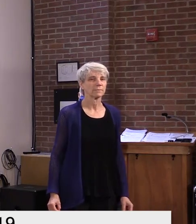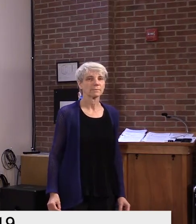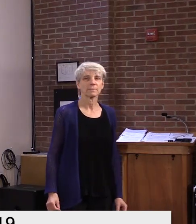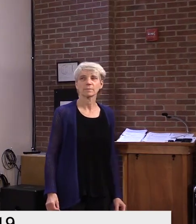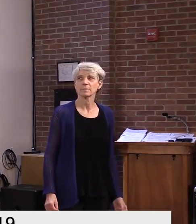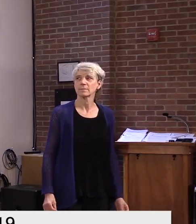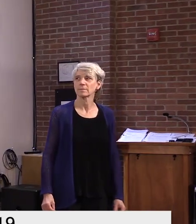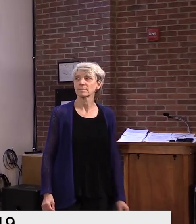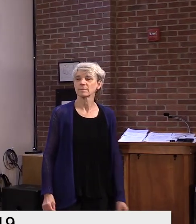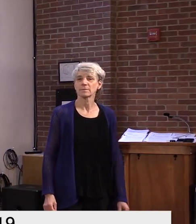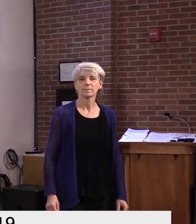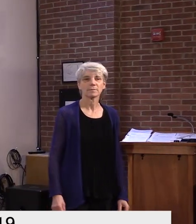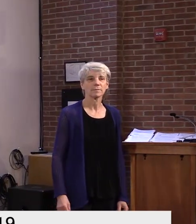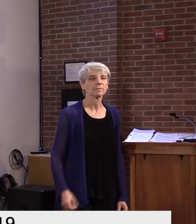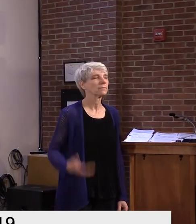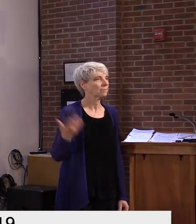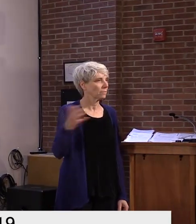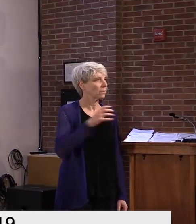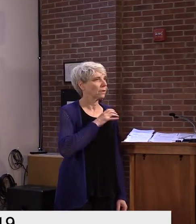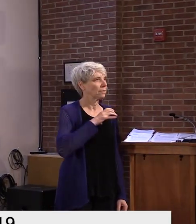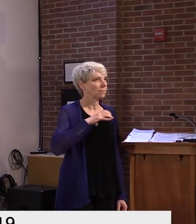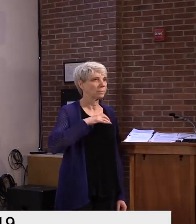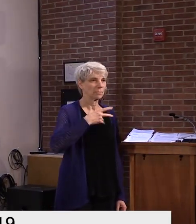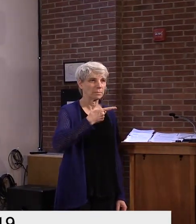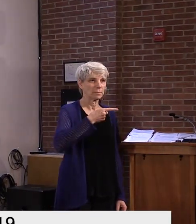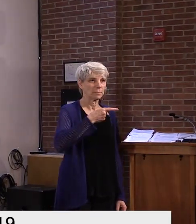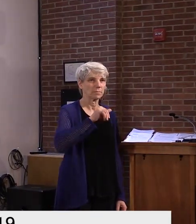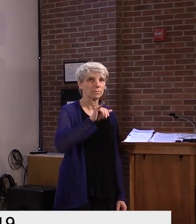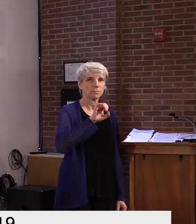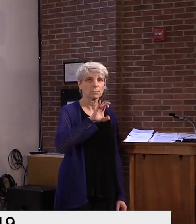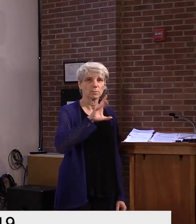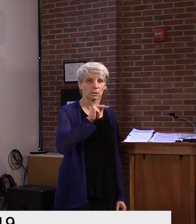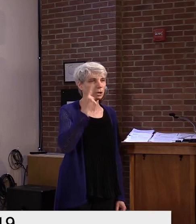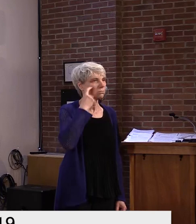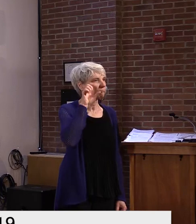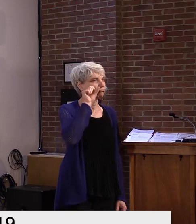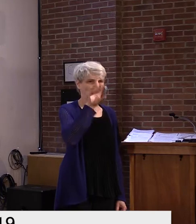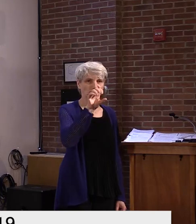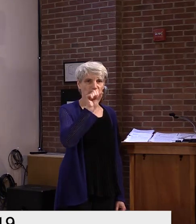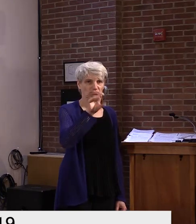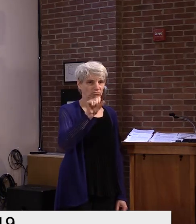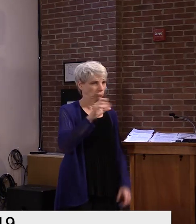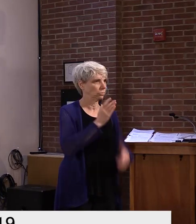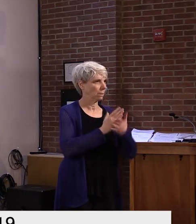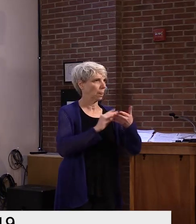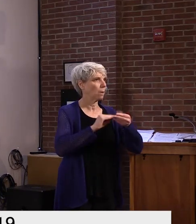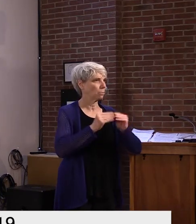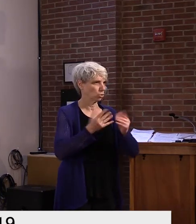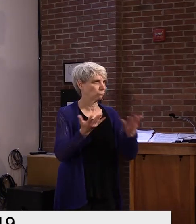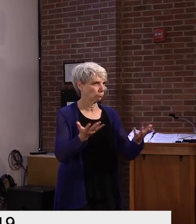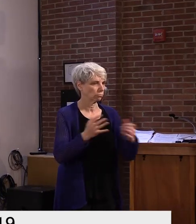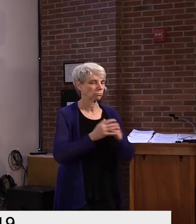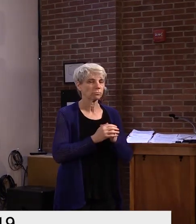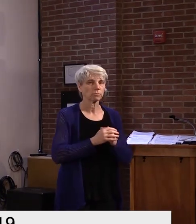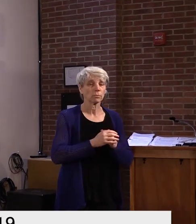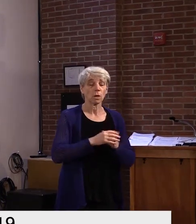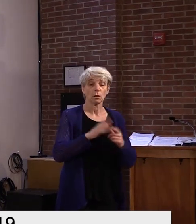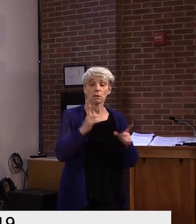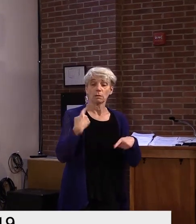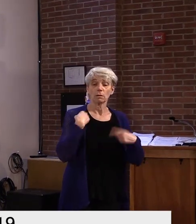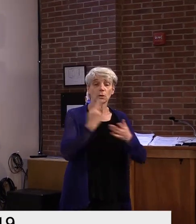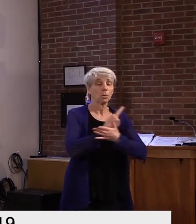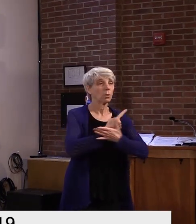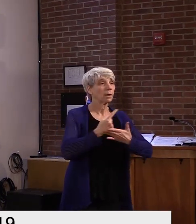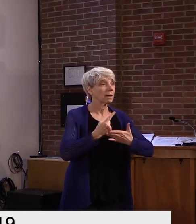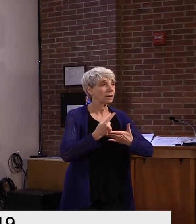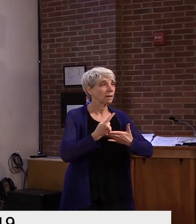You've seen some of the numbers that Commissioner Pichak just provided. And over the last week, every day is